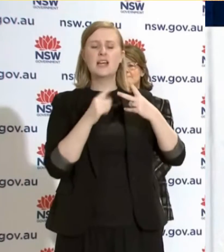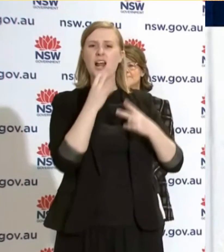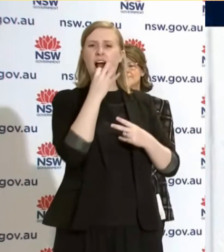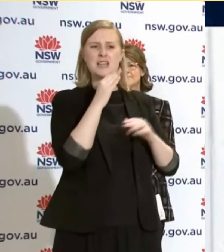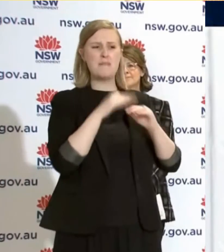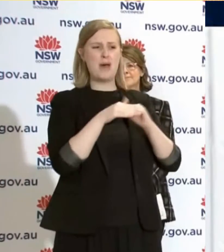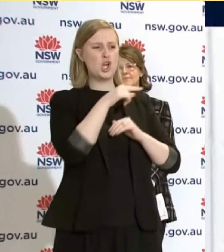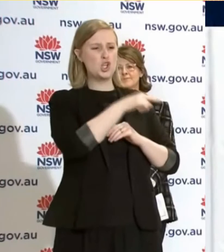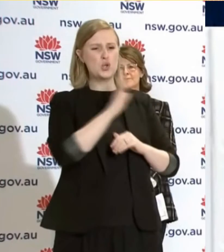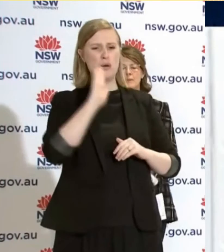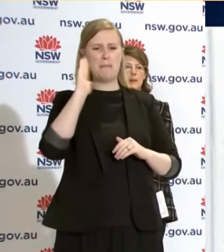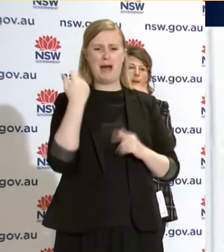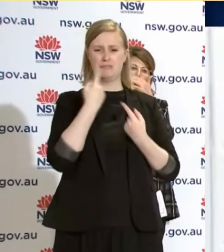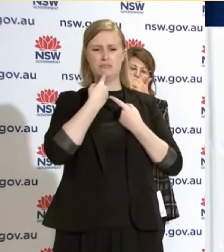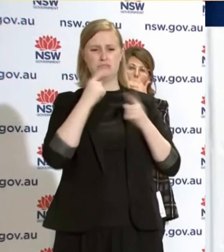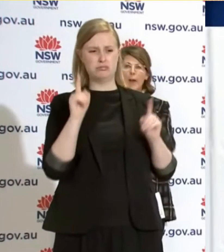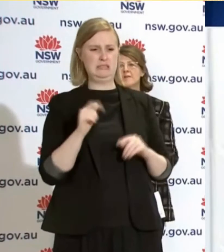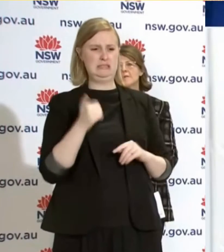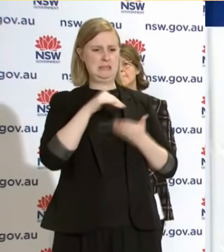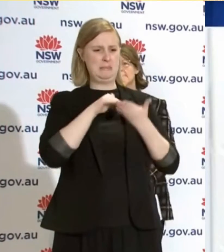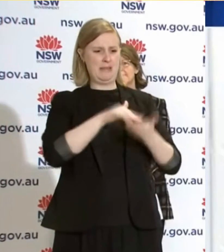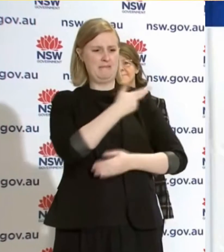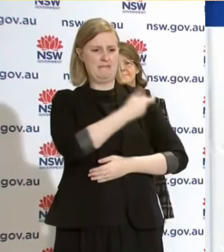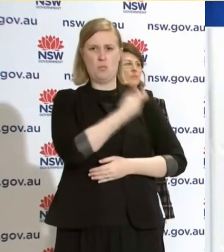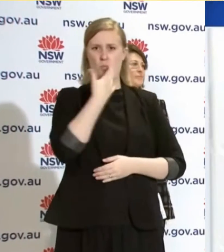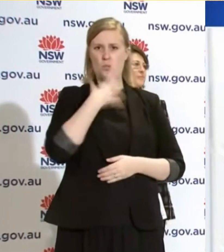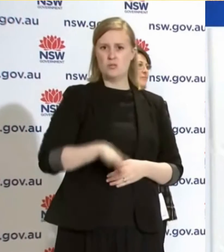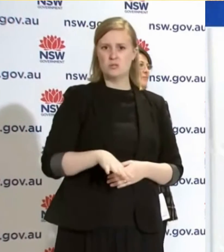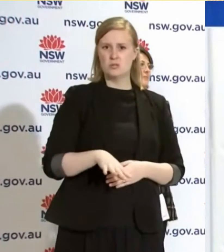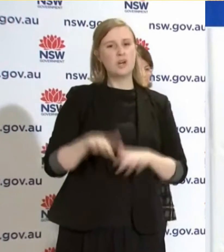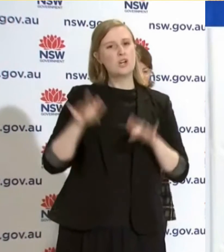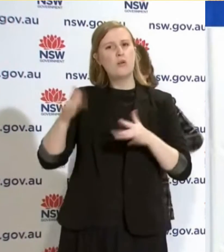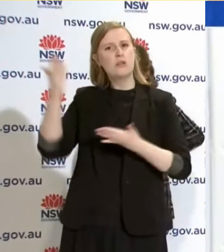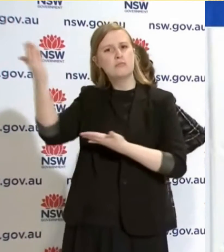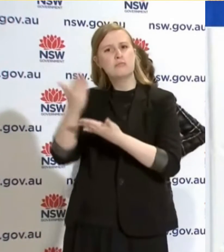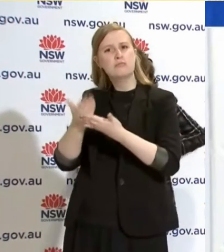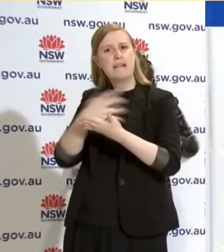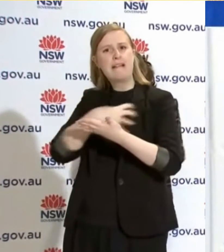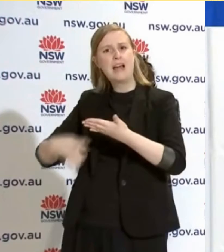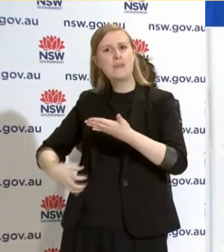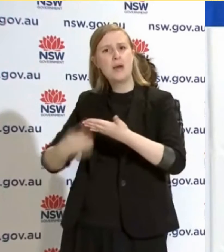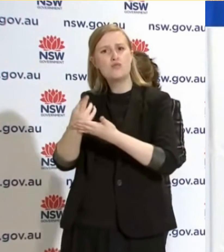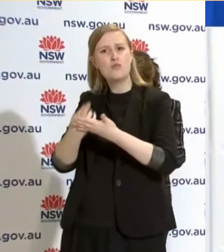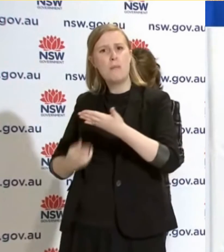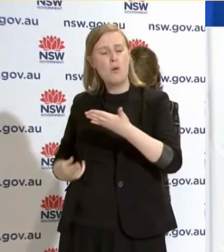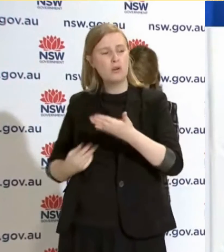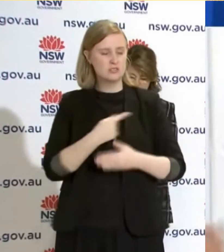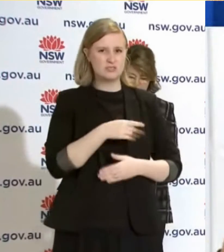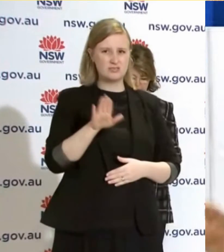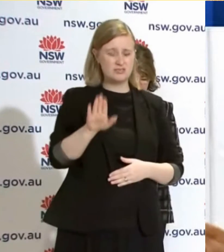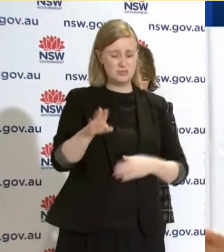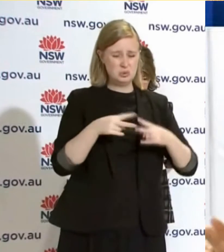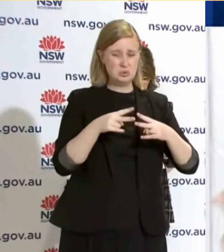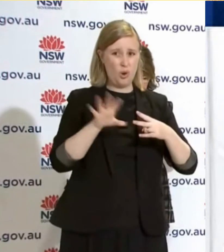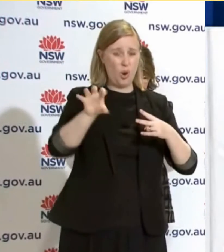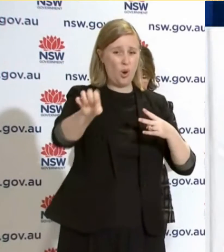What advice did you do that? And in Israel, I think Liz asked a question about this last week. That's 3 questions so far, Andrew. I won't remember them all. Can